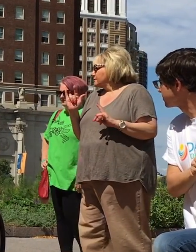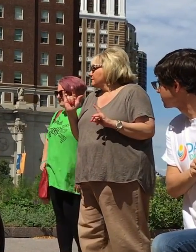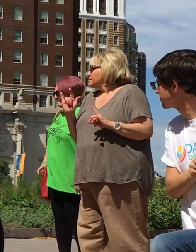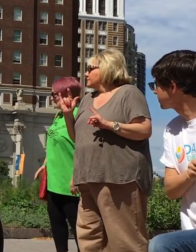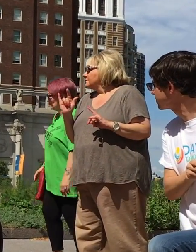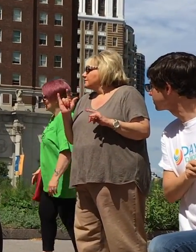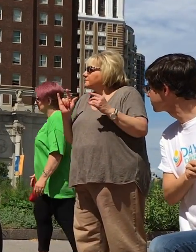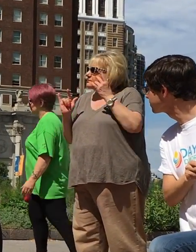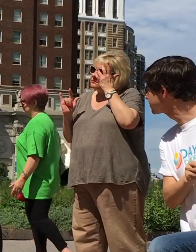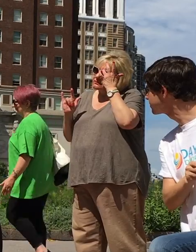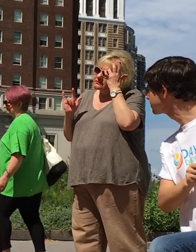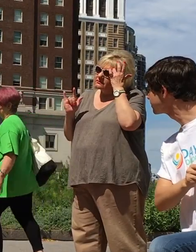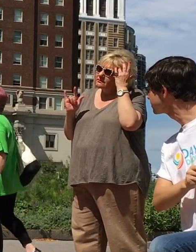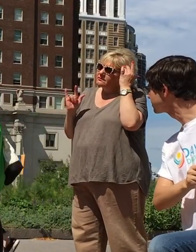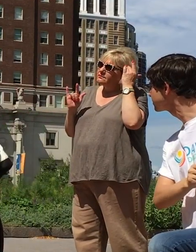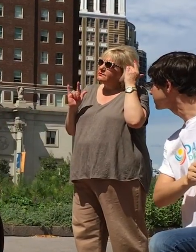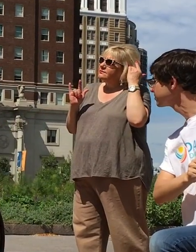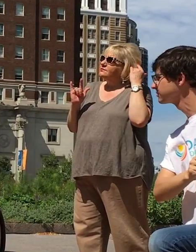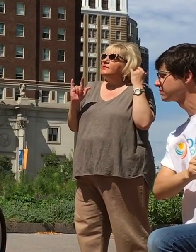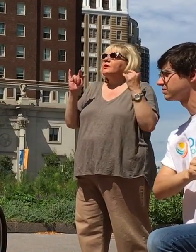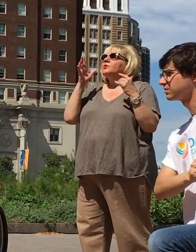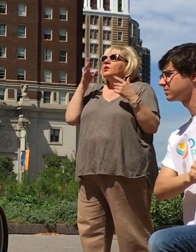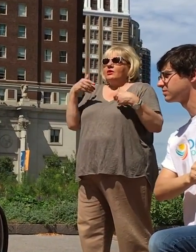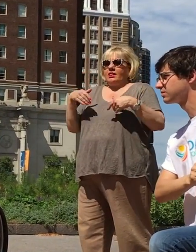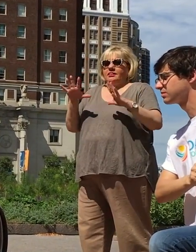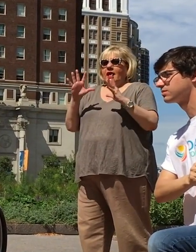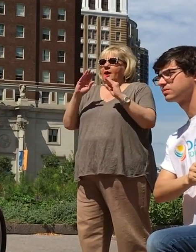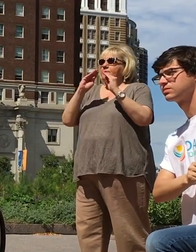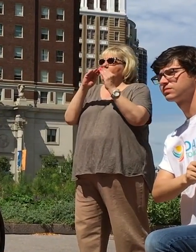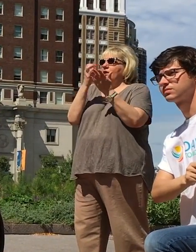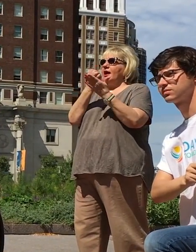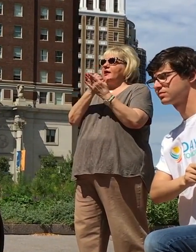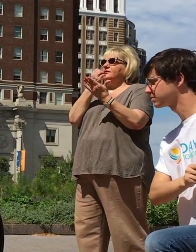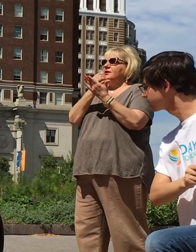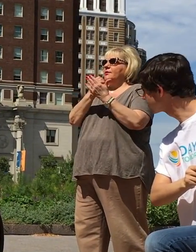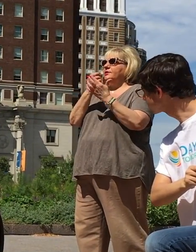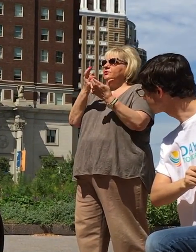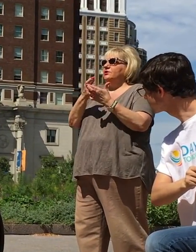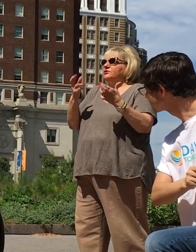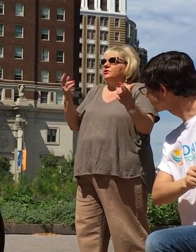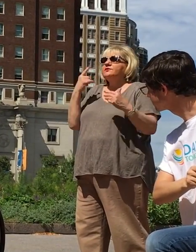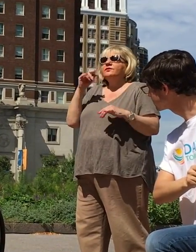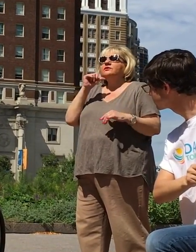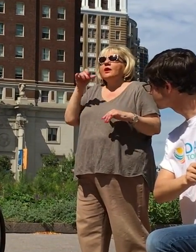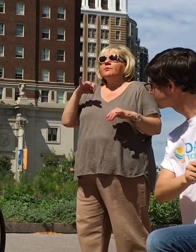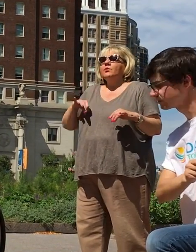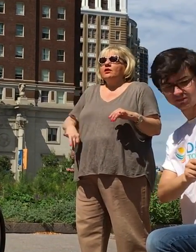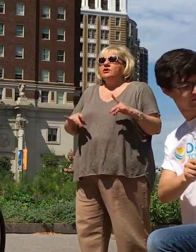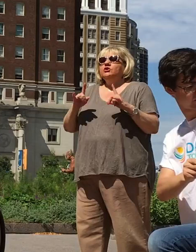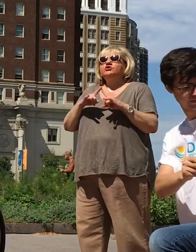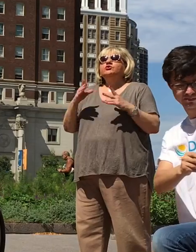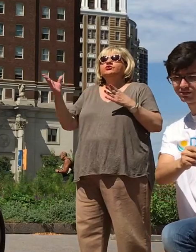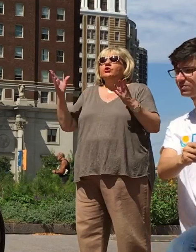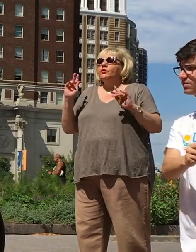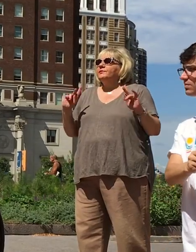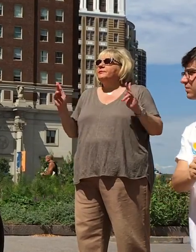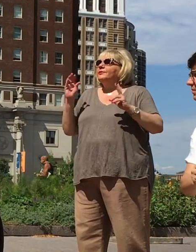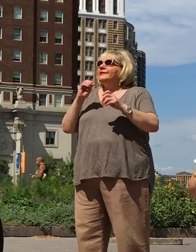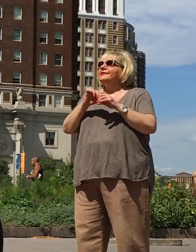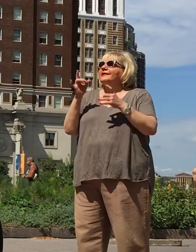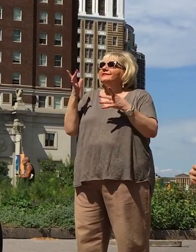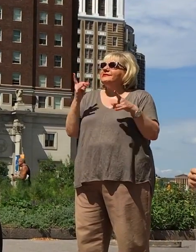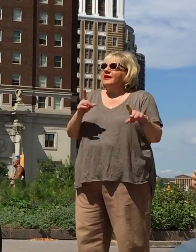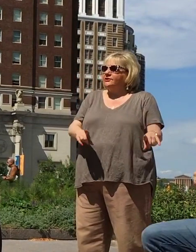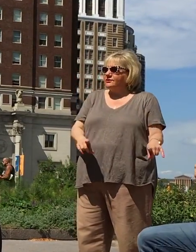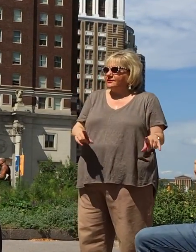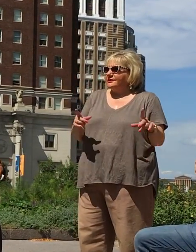It will allow more resources, economic resources, for nonprofits to be able to serve people in disasters that have to go